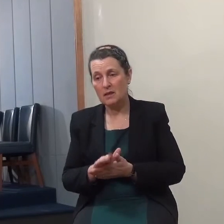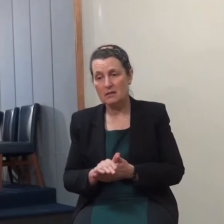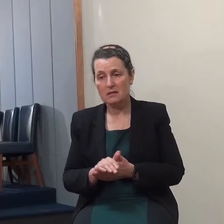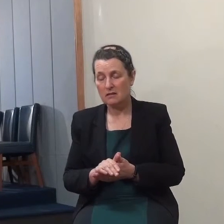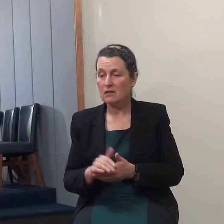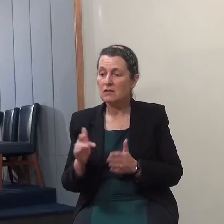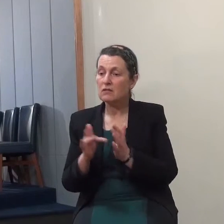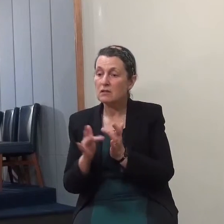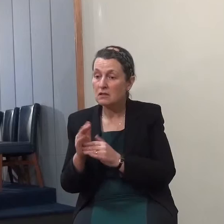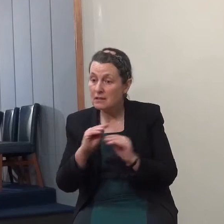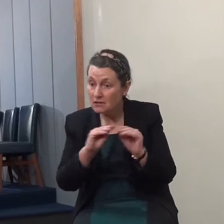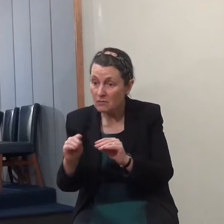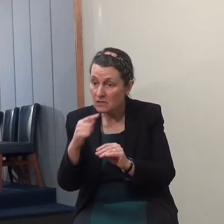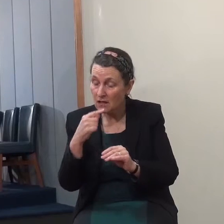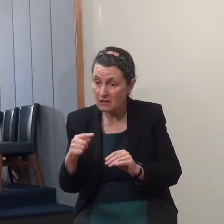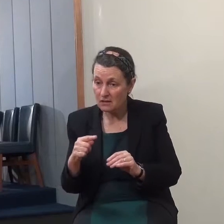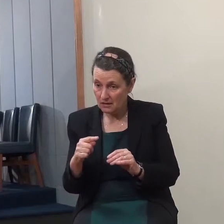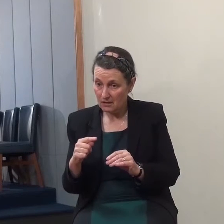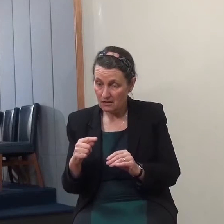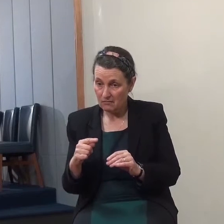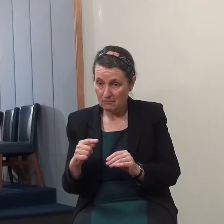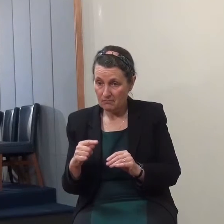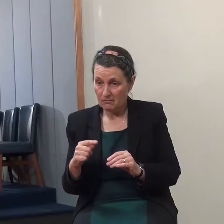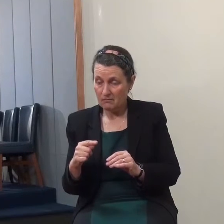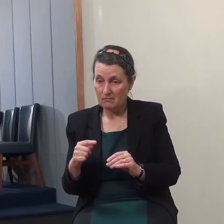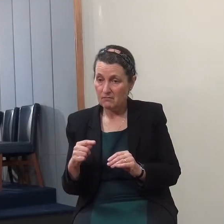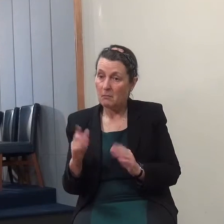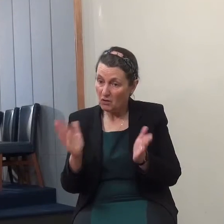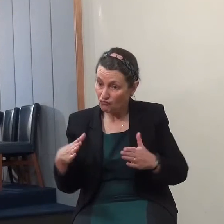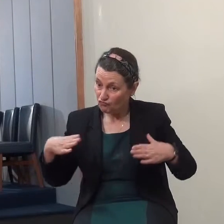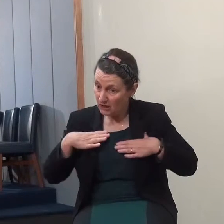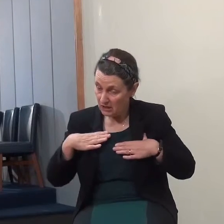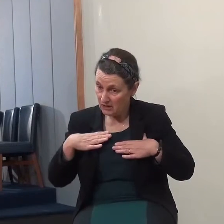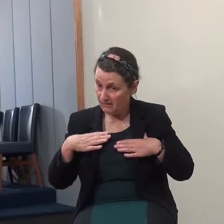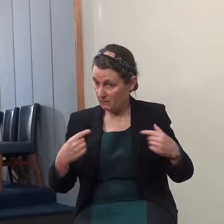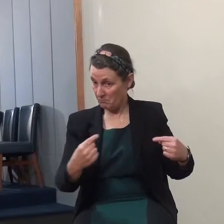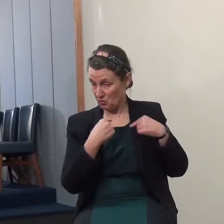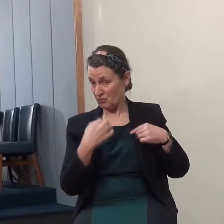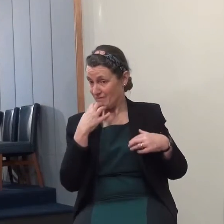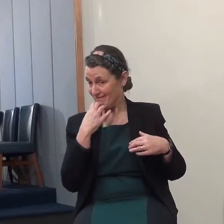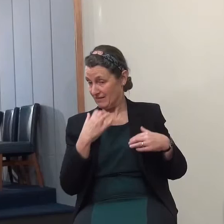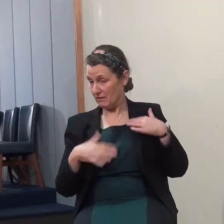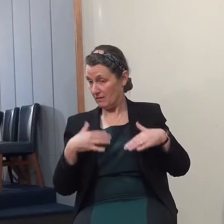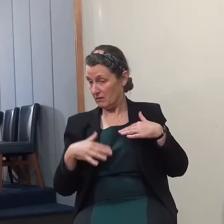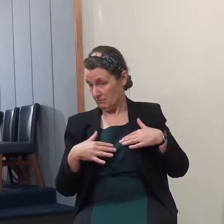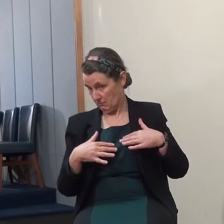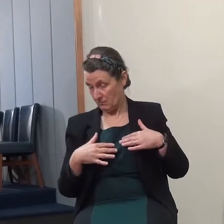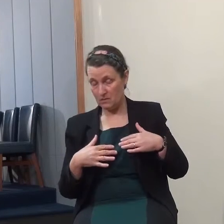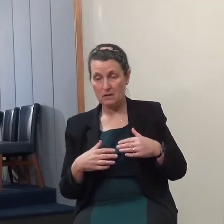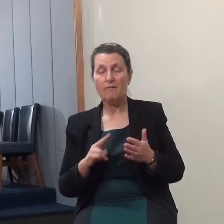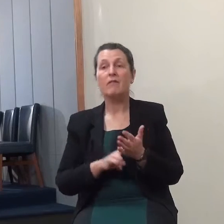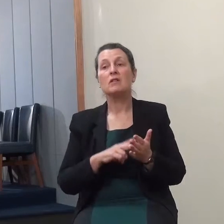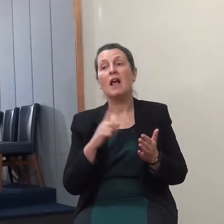righteousness' sake, and willing to be for the kingdom of God's sake. And verse 11 follows, blessed are